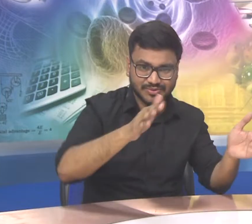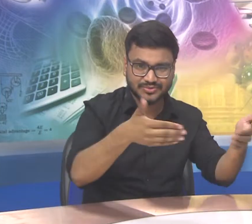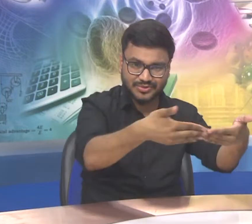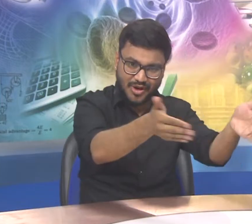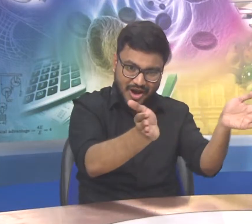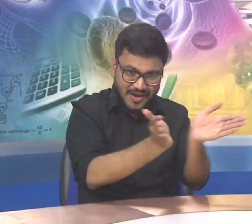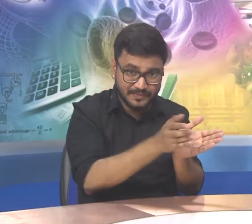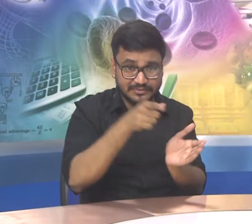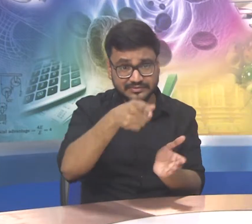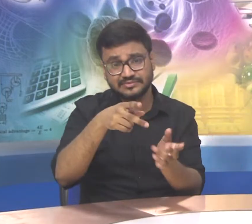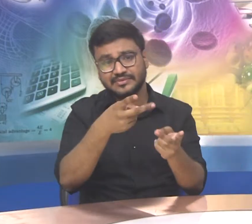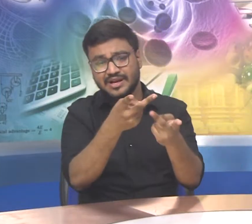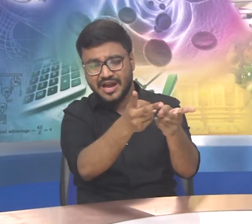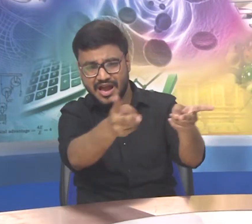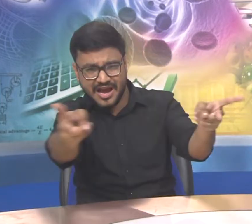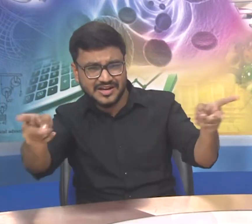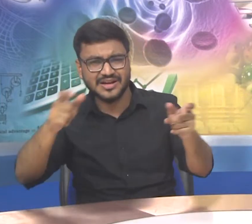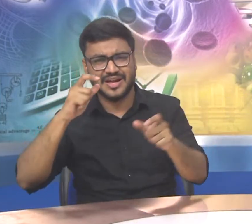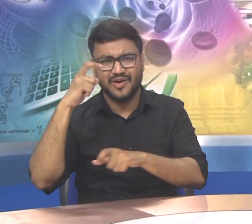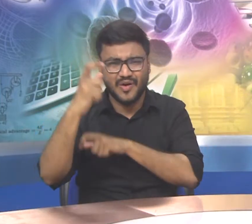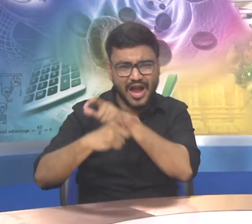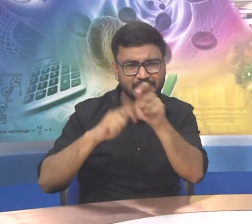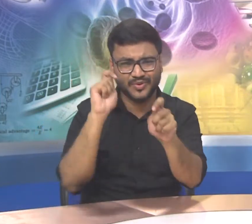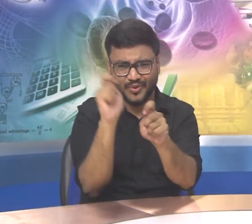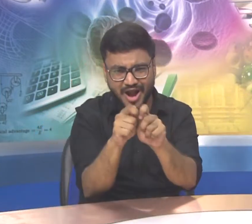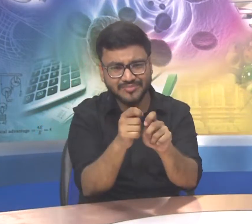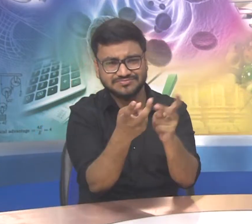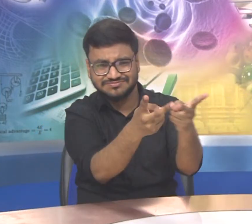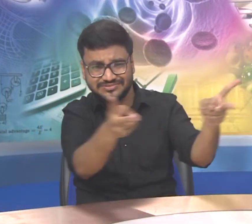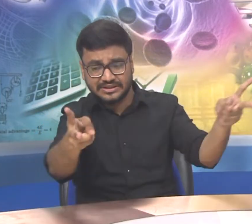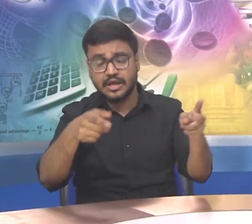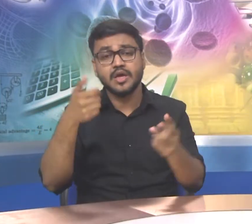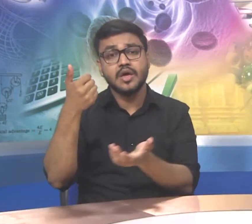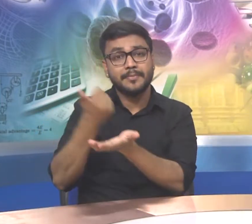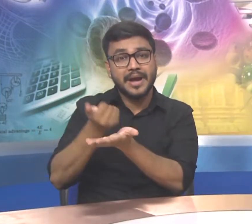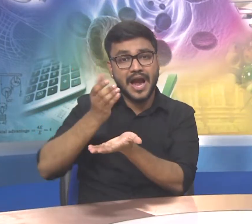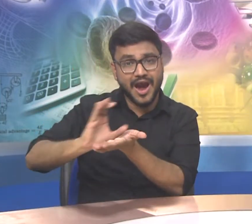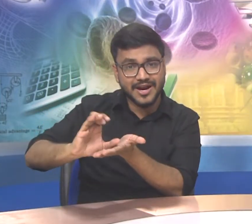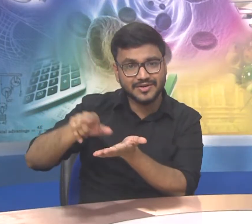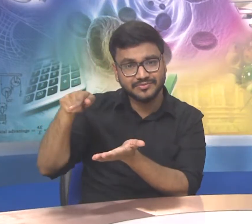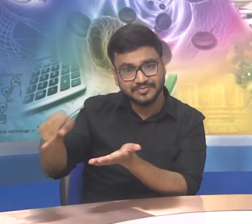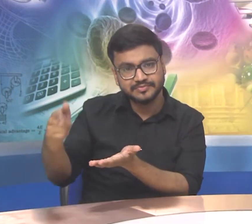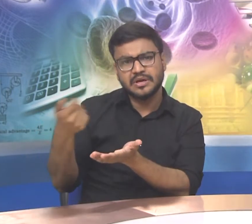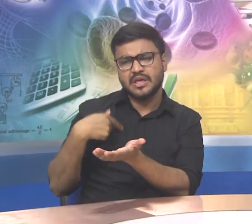Cooperative banks are often formed by persons belonging to the same